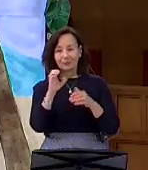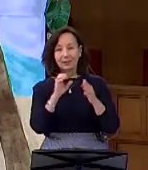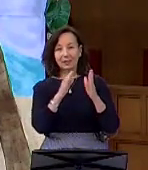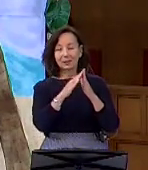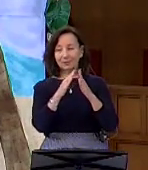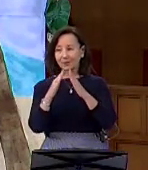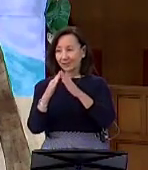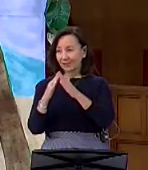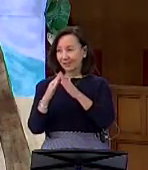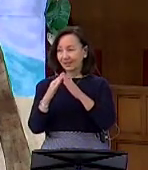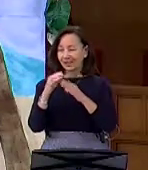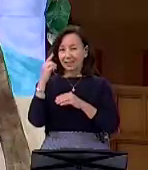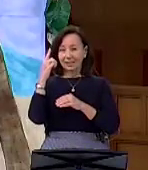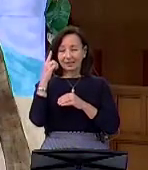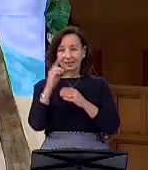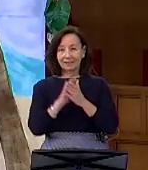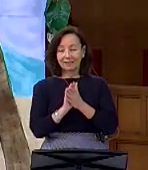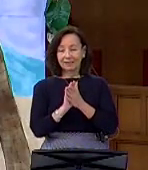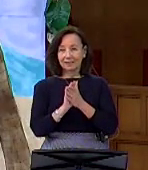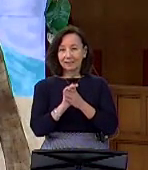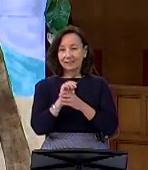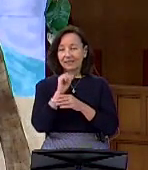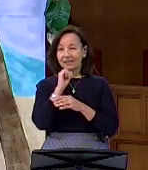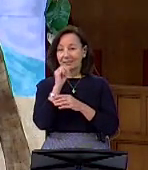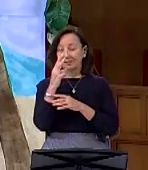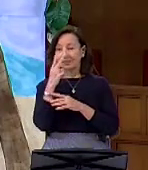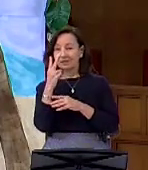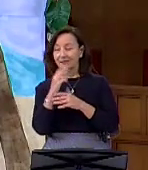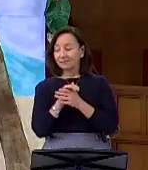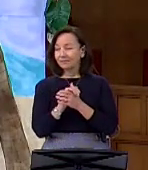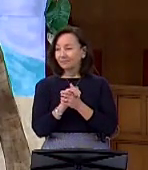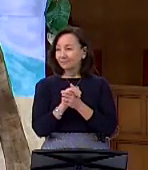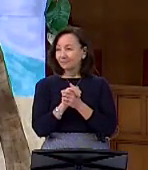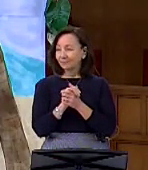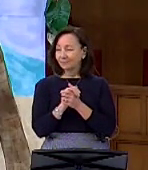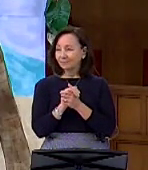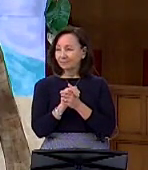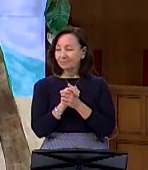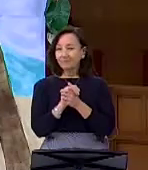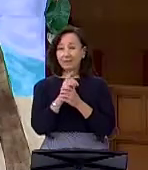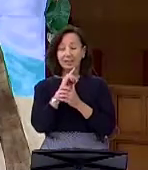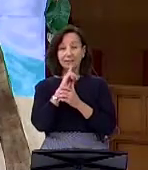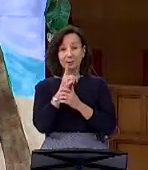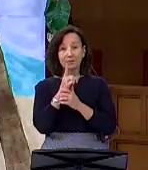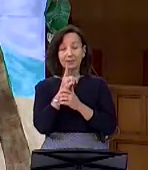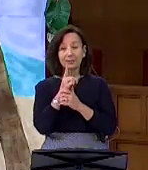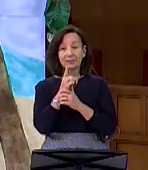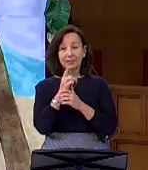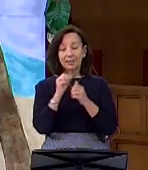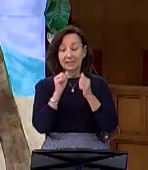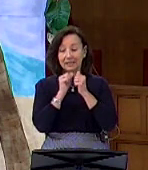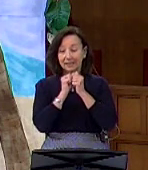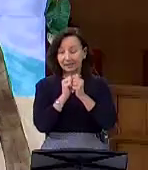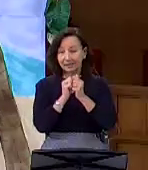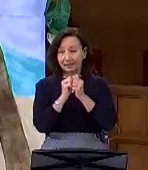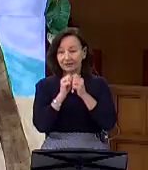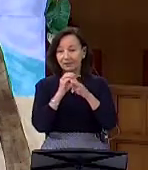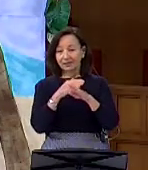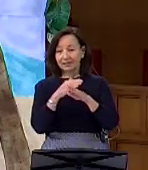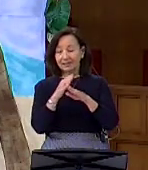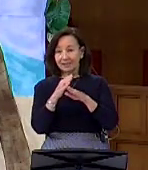that I think sometimes gets overlooked. And it's really put together and sent out by